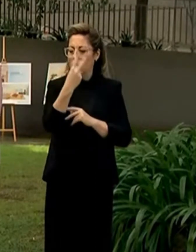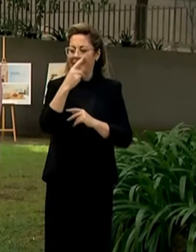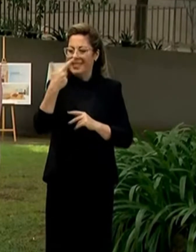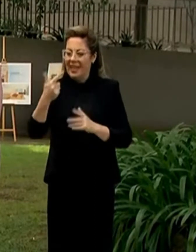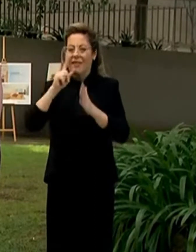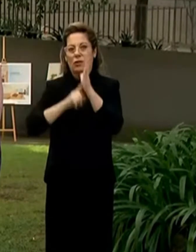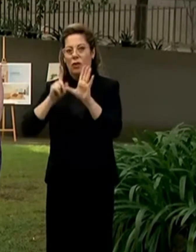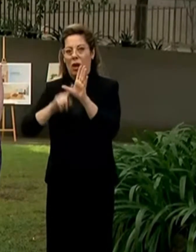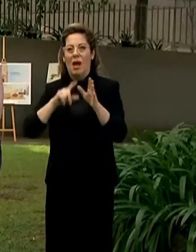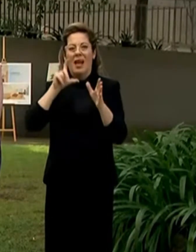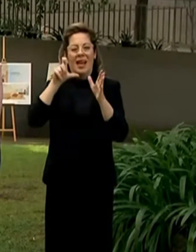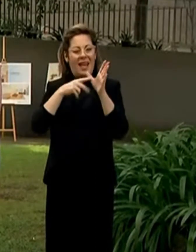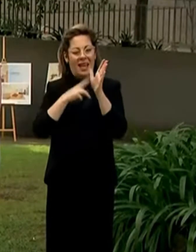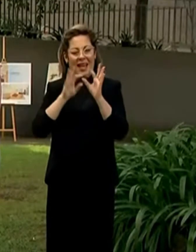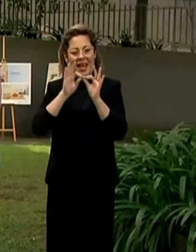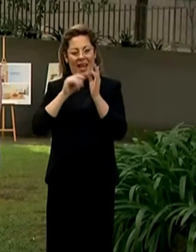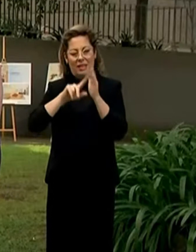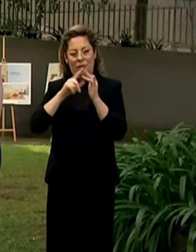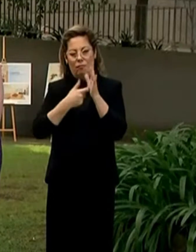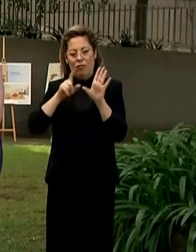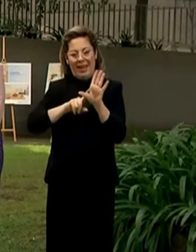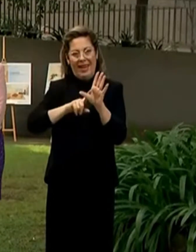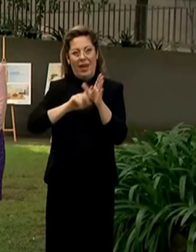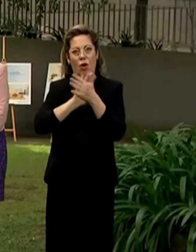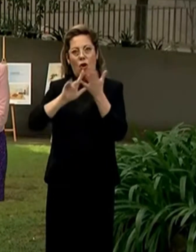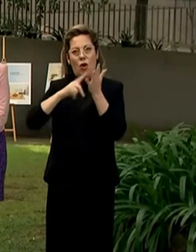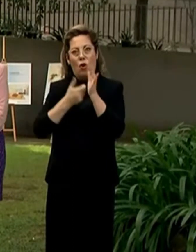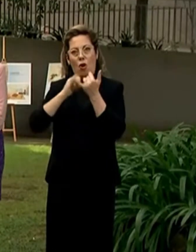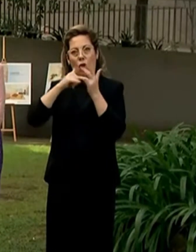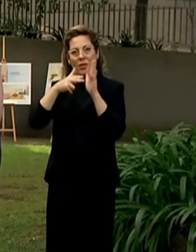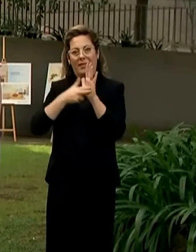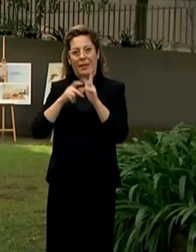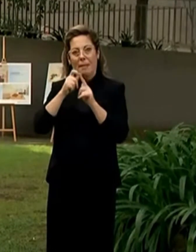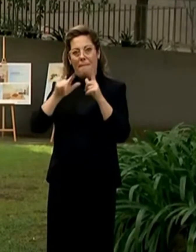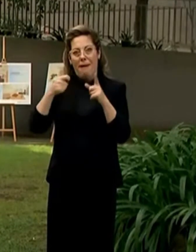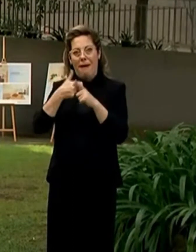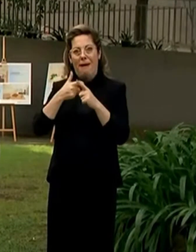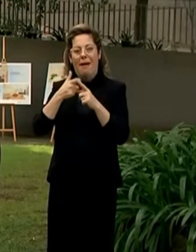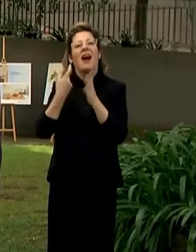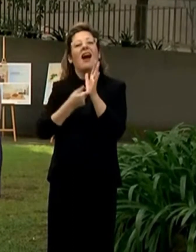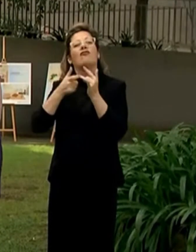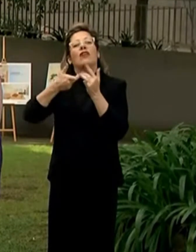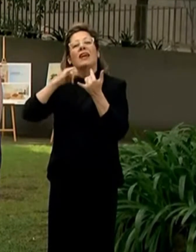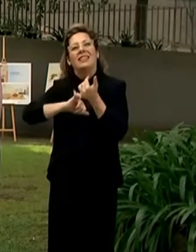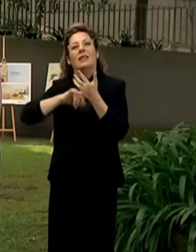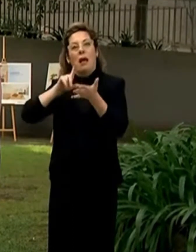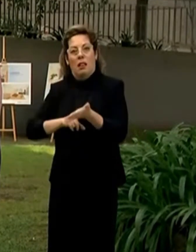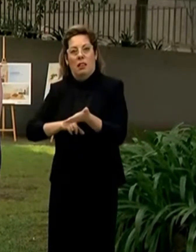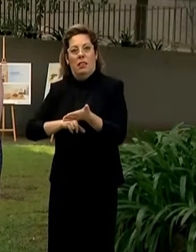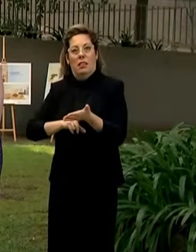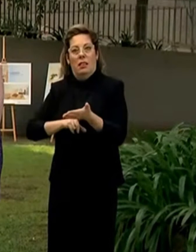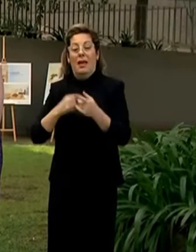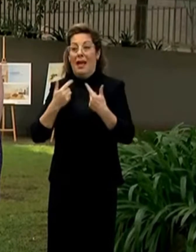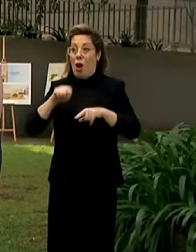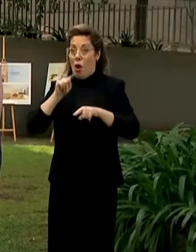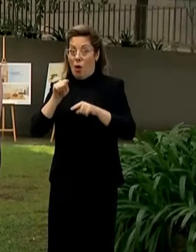and staff of the Canterbury Hurlstone Park RSL who attended at the same time should monitor for symptoms, and again, if symptoms